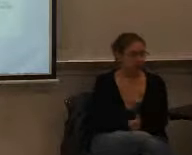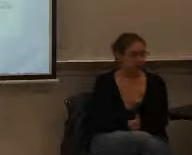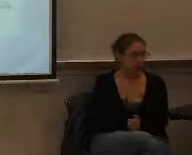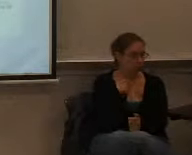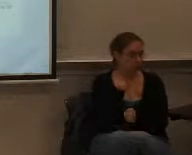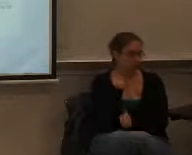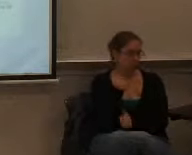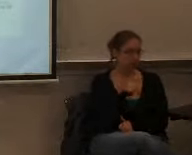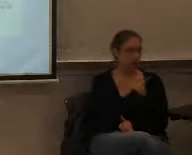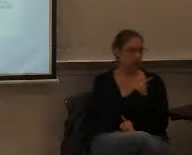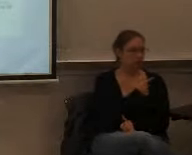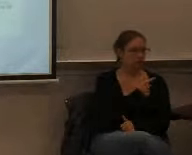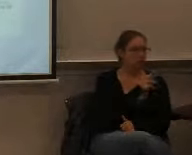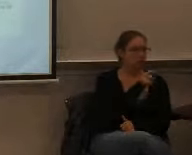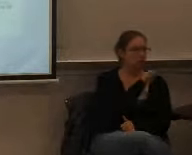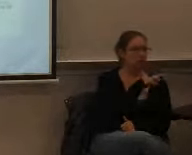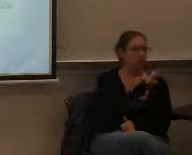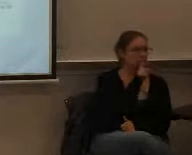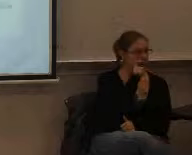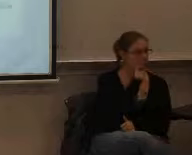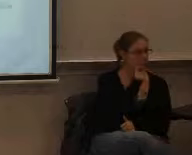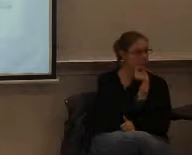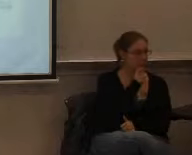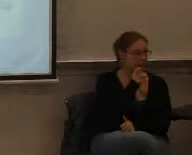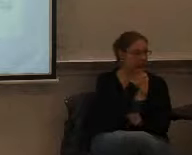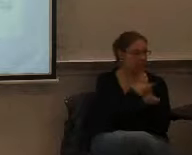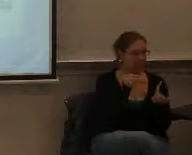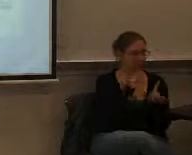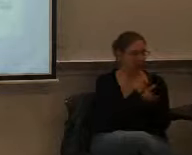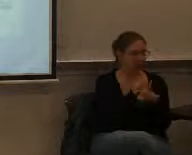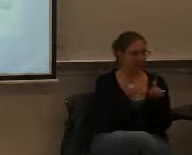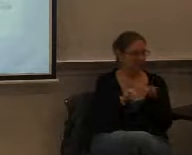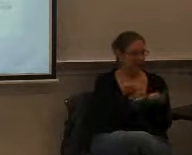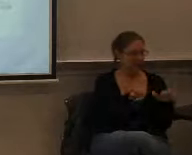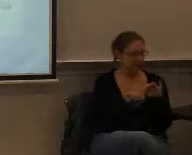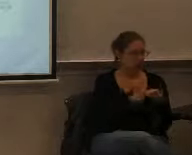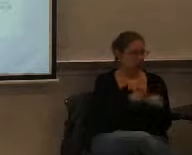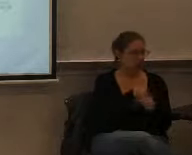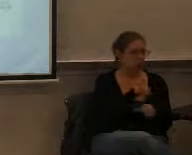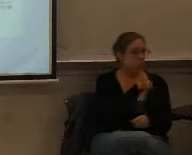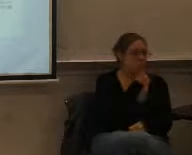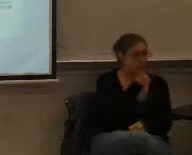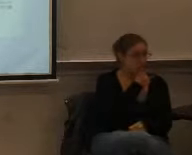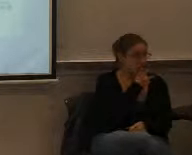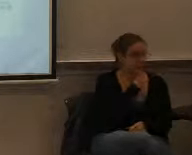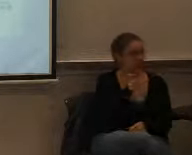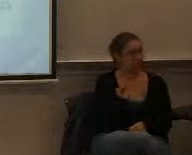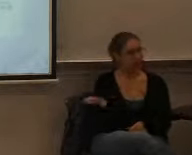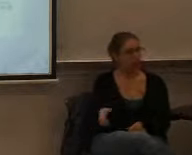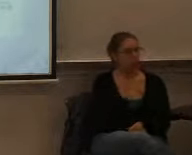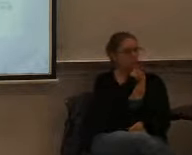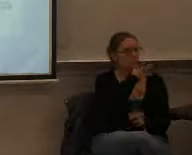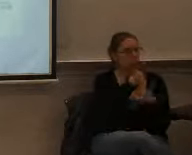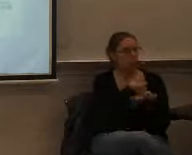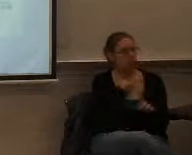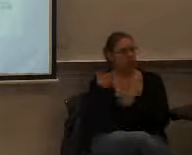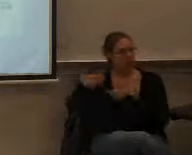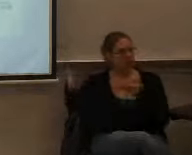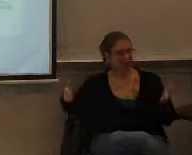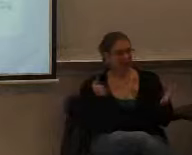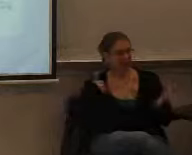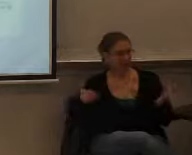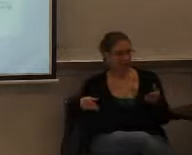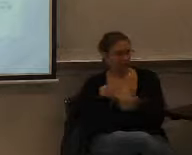sizes, and the other ones reproduced sexually, just from being exposed to these chemicals created by these dominant fish species that are in the water. So they're